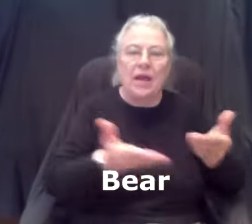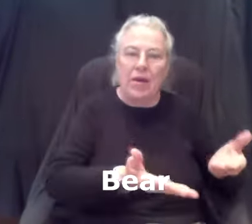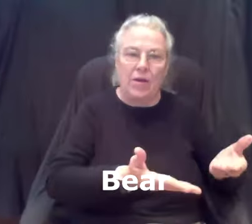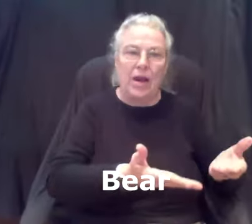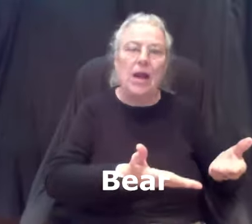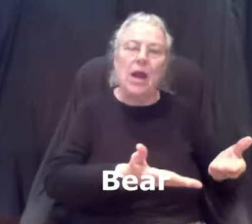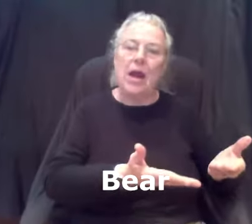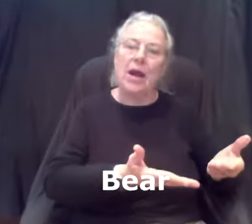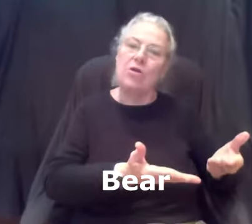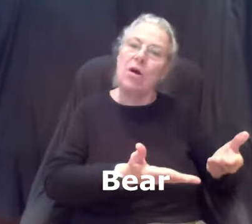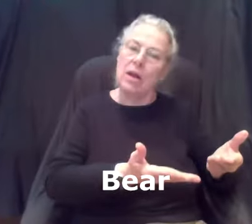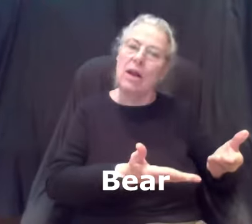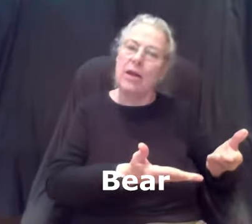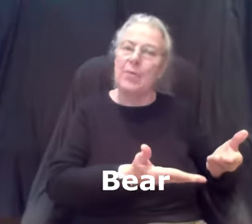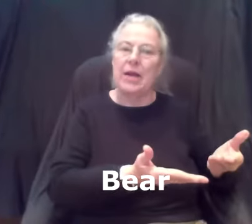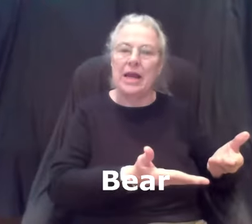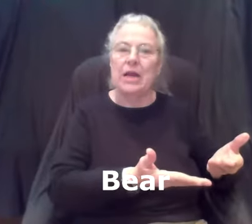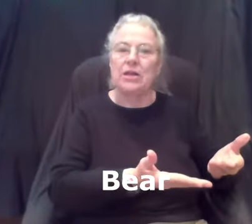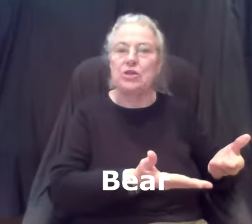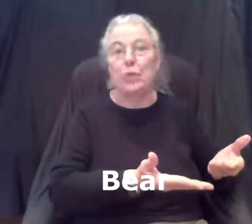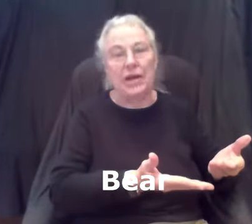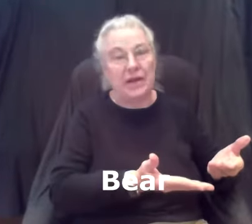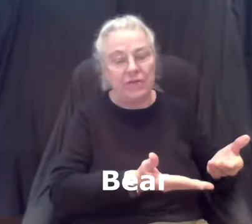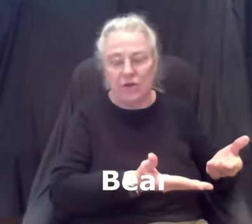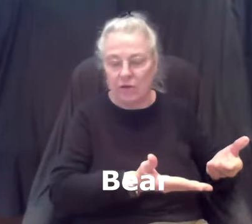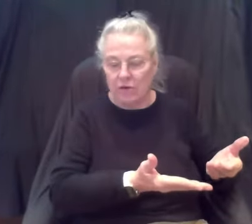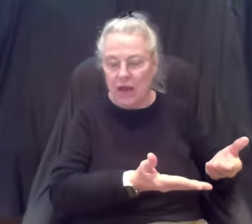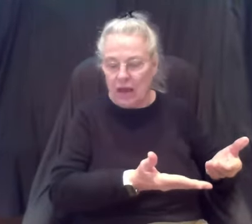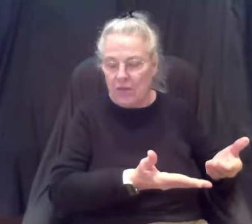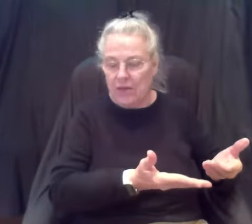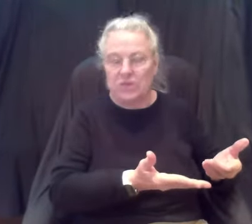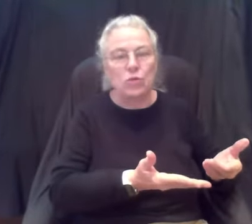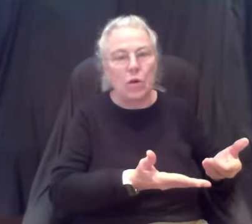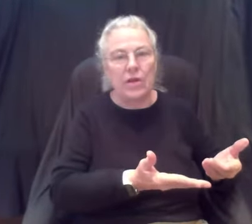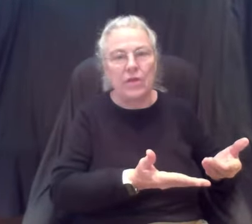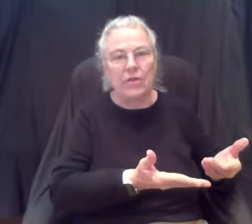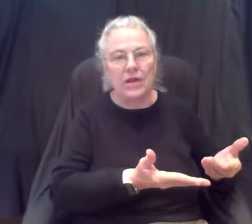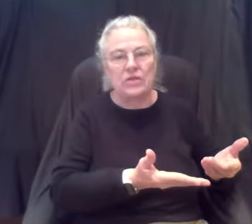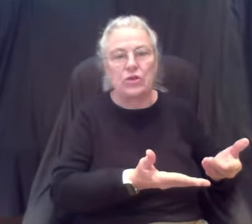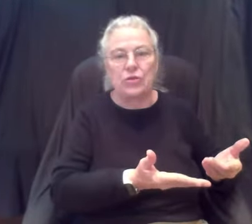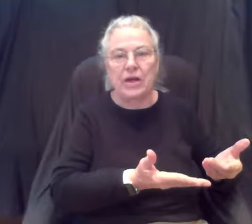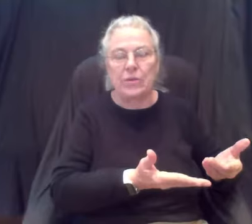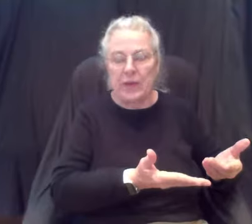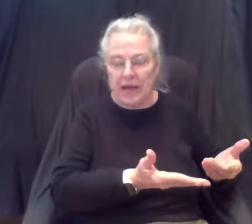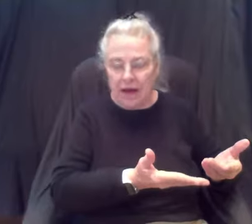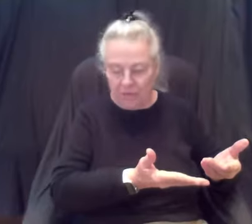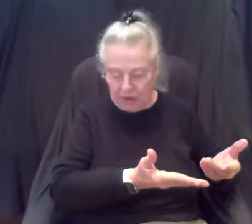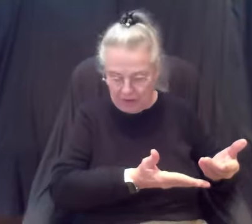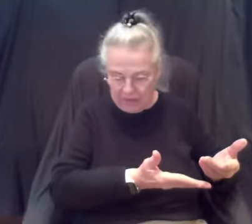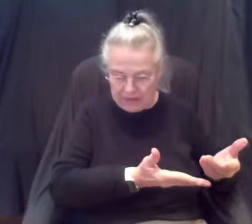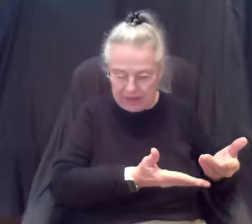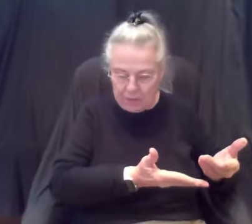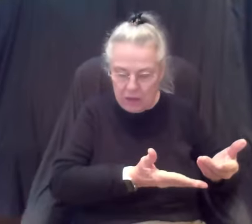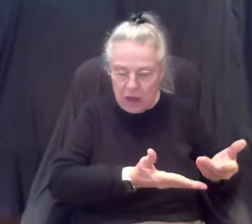carry. And I talk a lot about English being difficult. This is one of the things that you need to be careful of, is that you